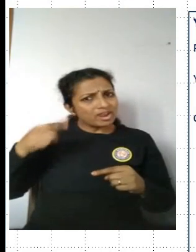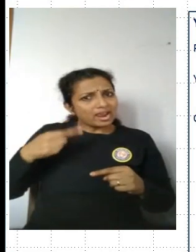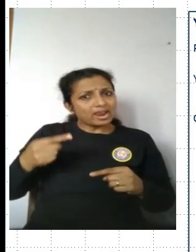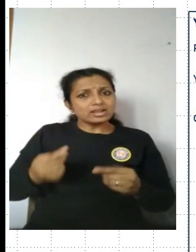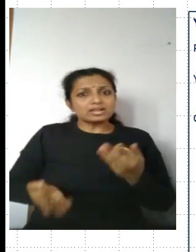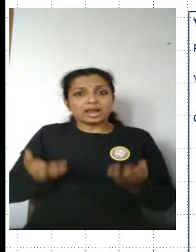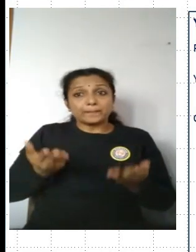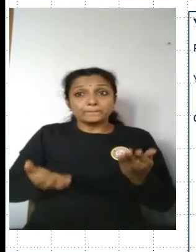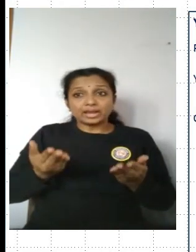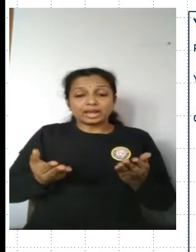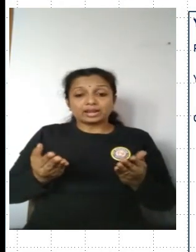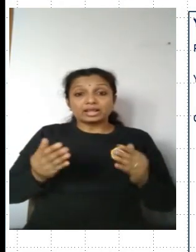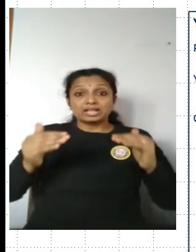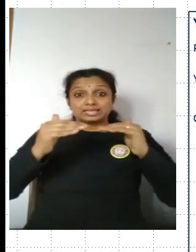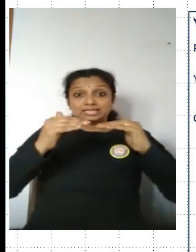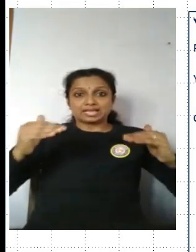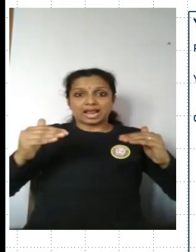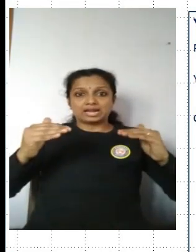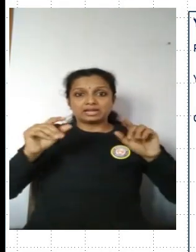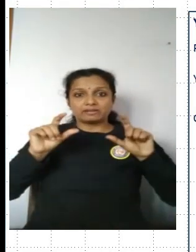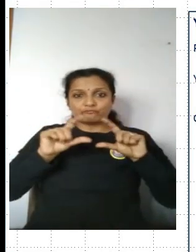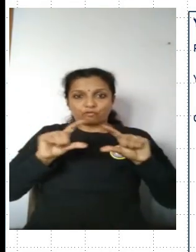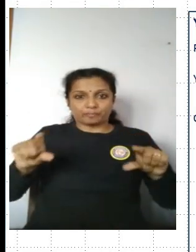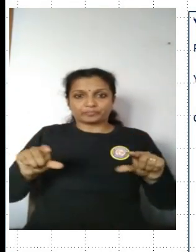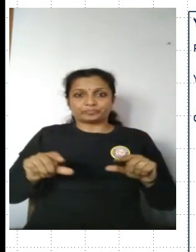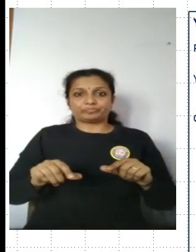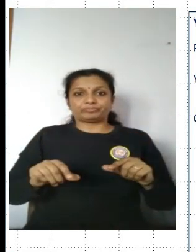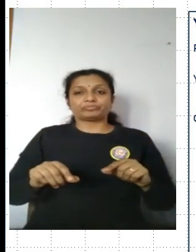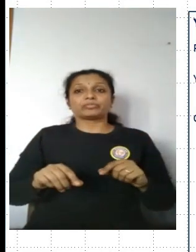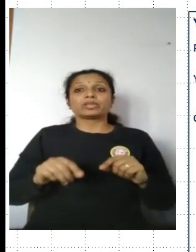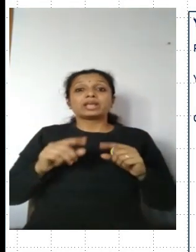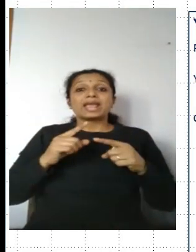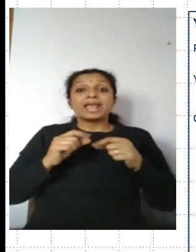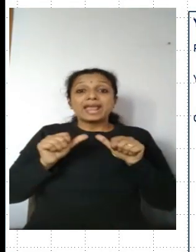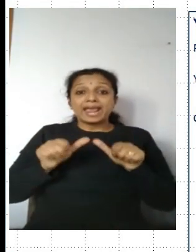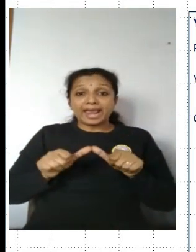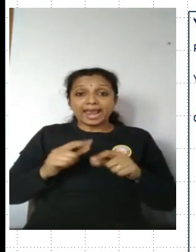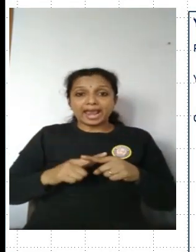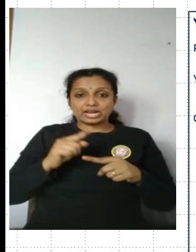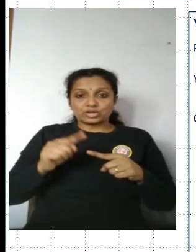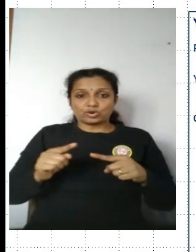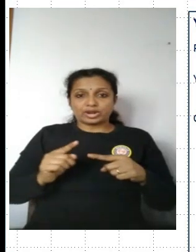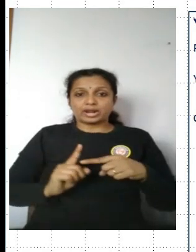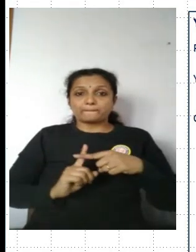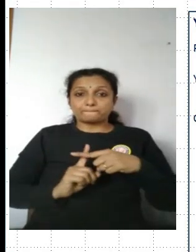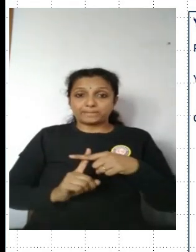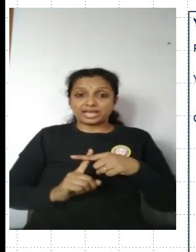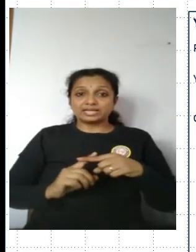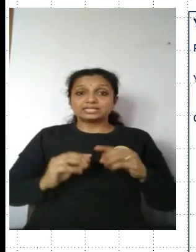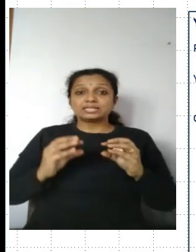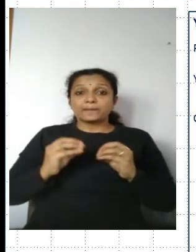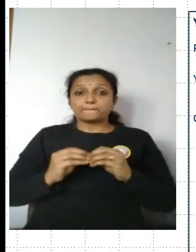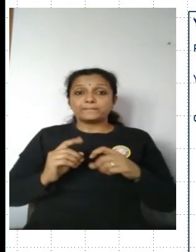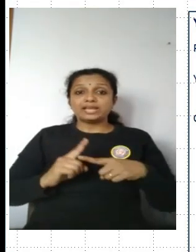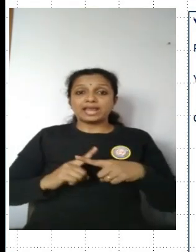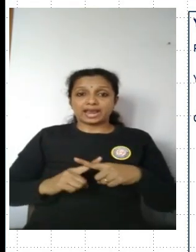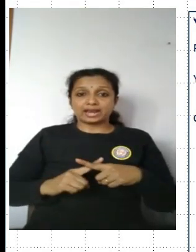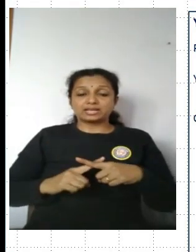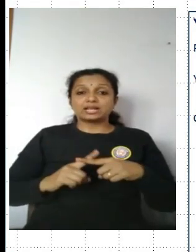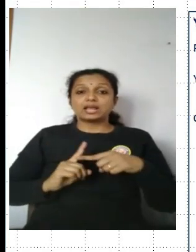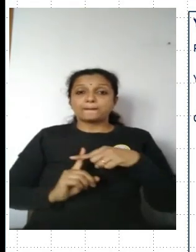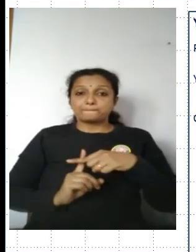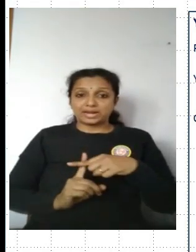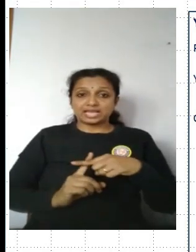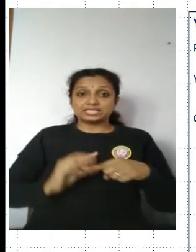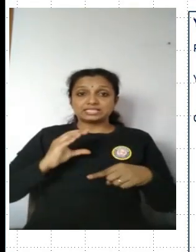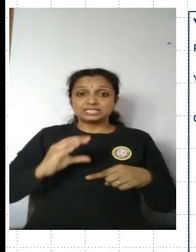bx plus c is equal to 0. One term is in x square and one